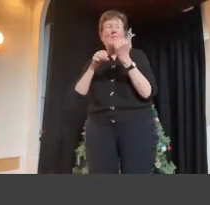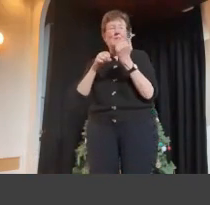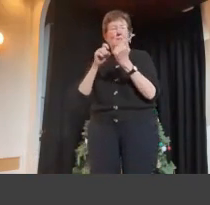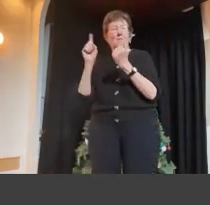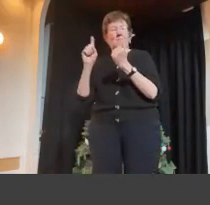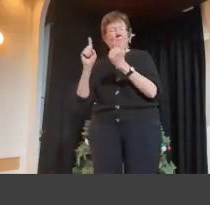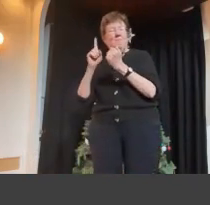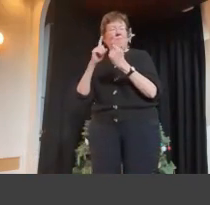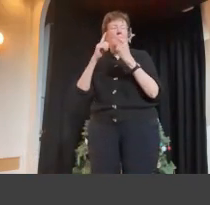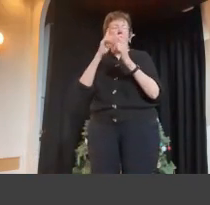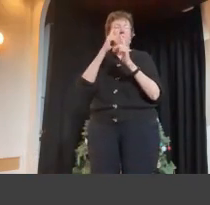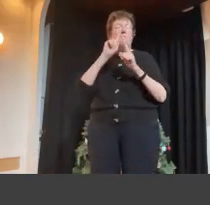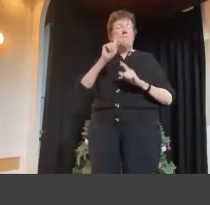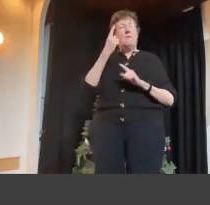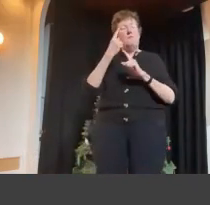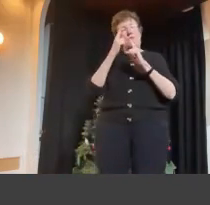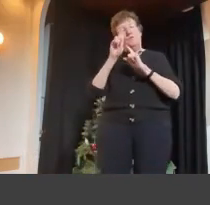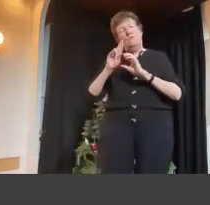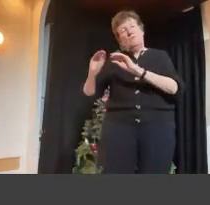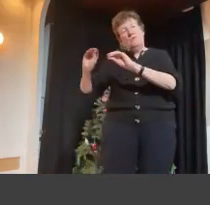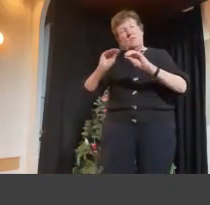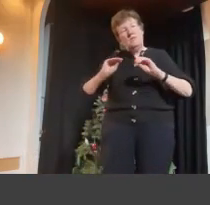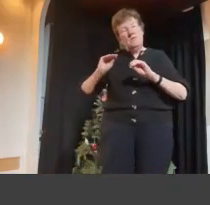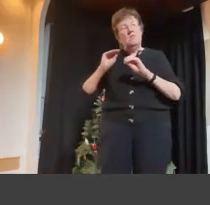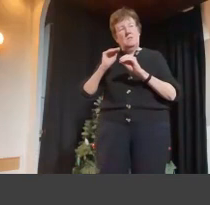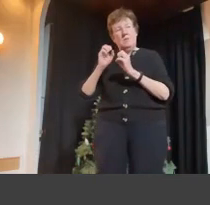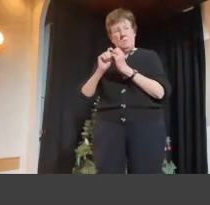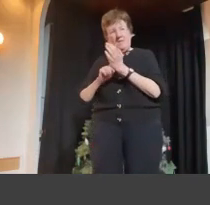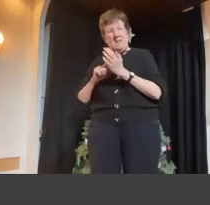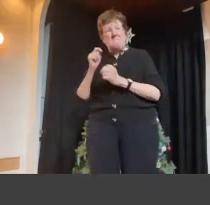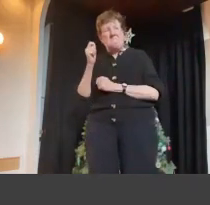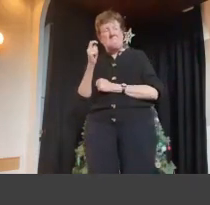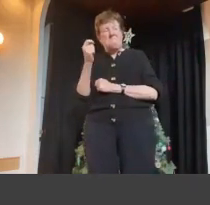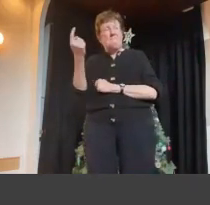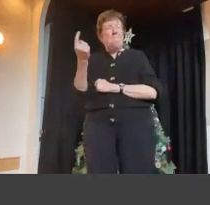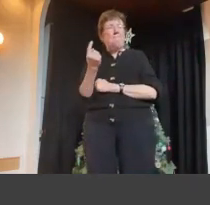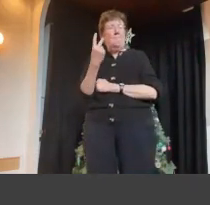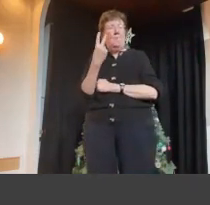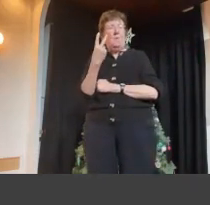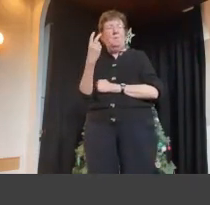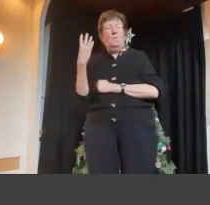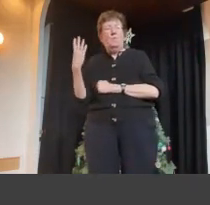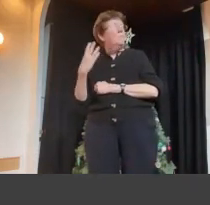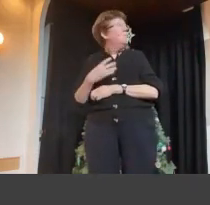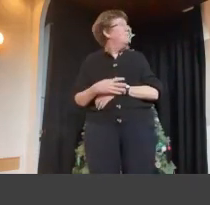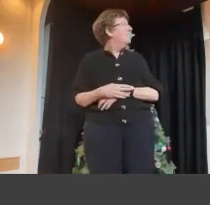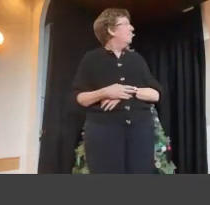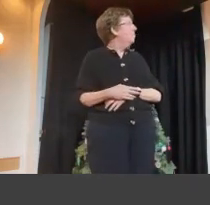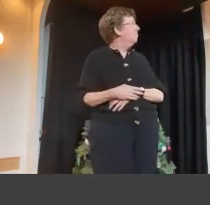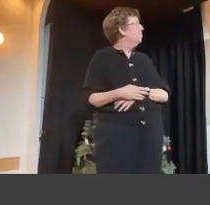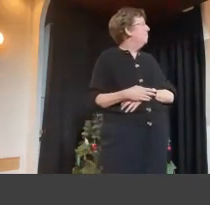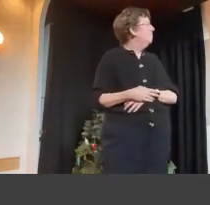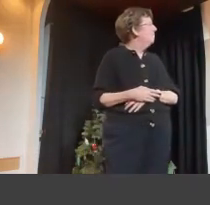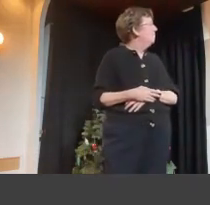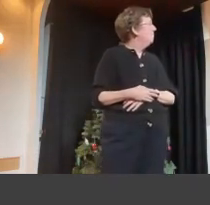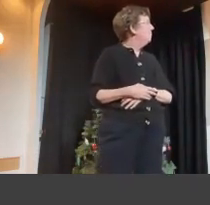that. We're halfway there, I think. We've got a primary school teaching degree in BSL that's going to hopefully be established